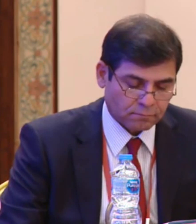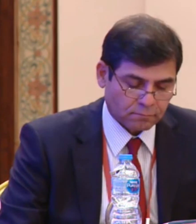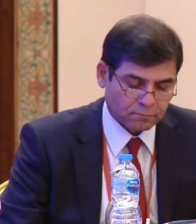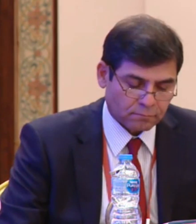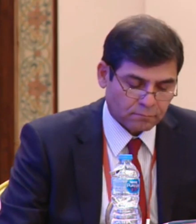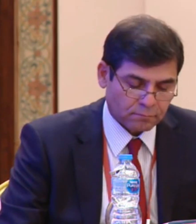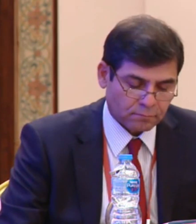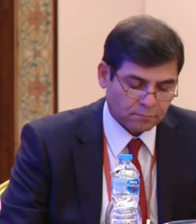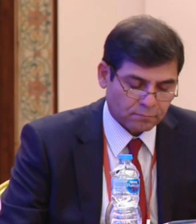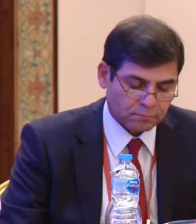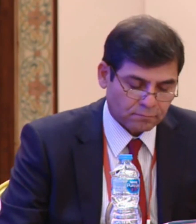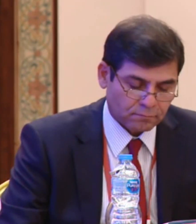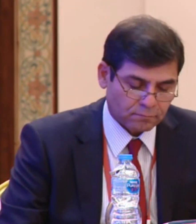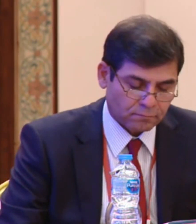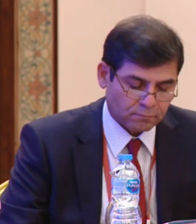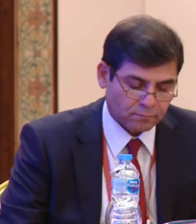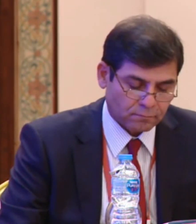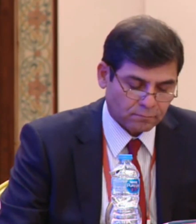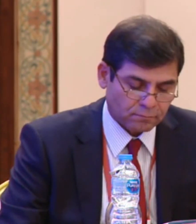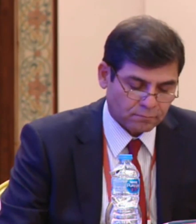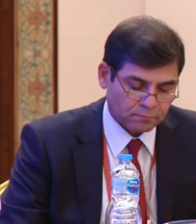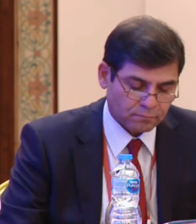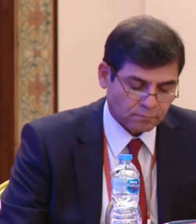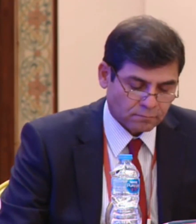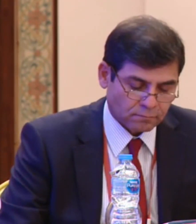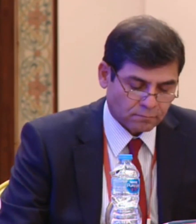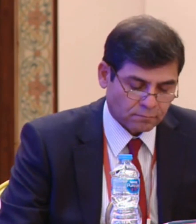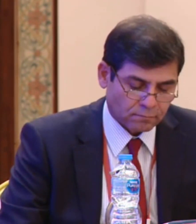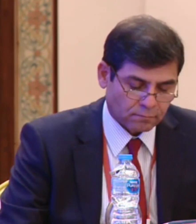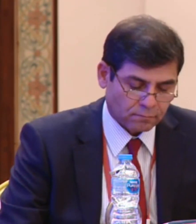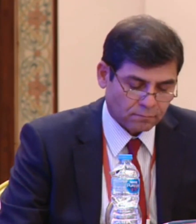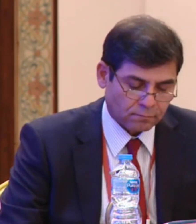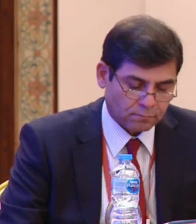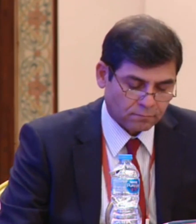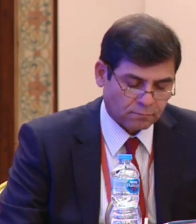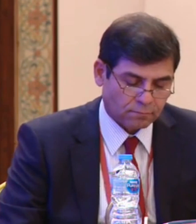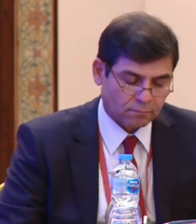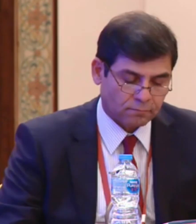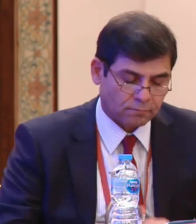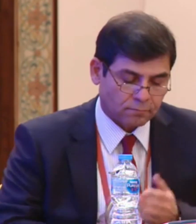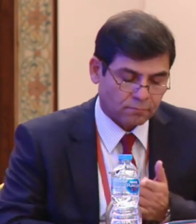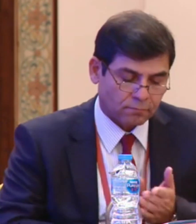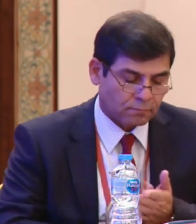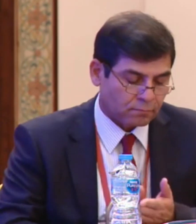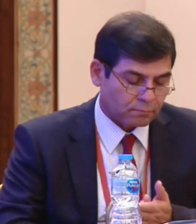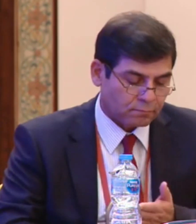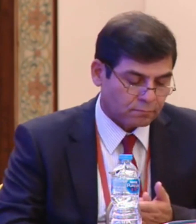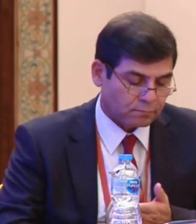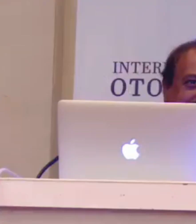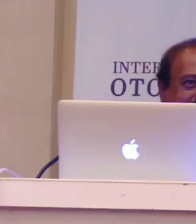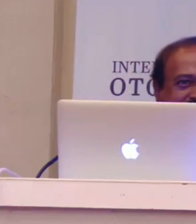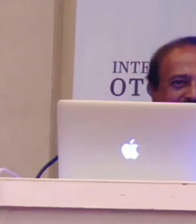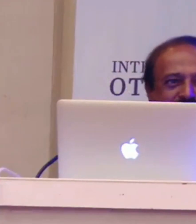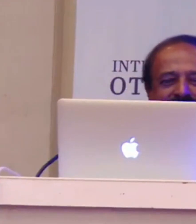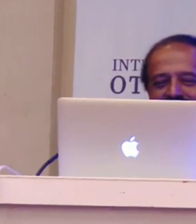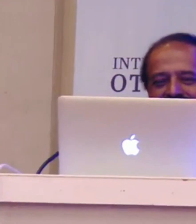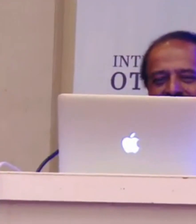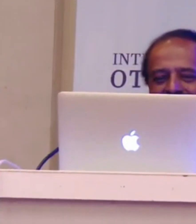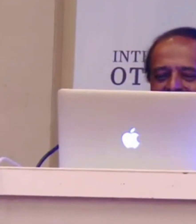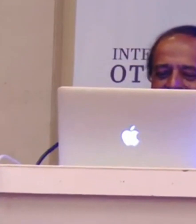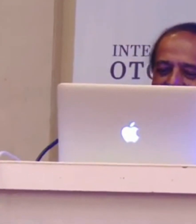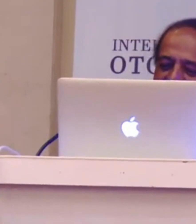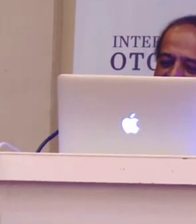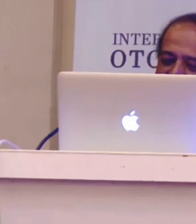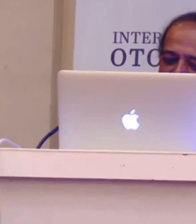to enjoy the hospitality and the food. Really, I am thankful to you. I am so happy to be